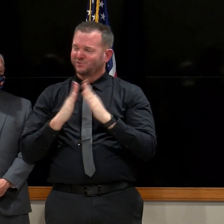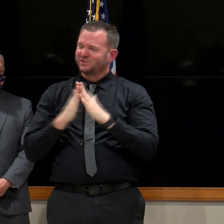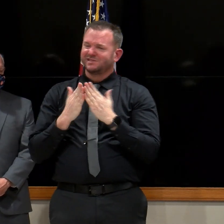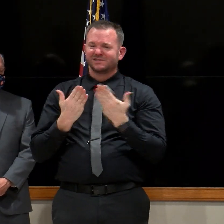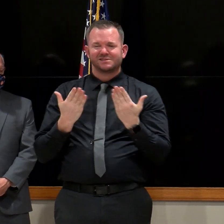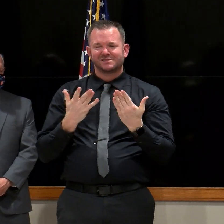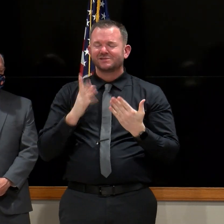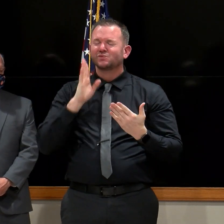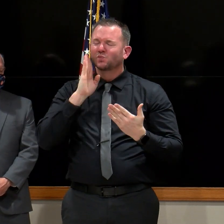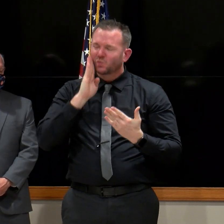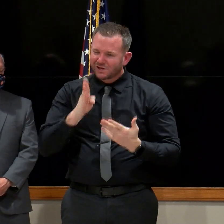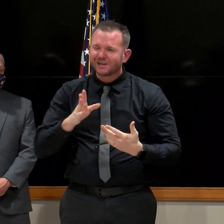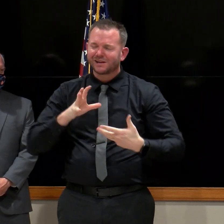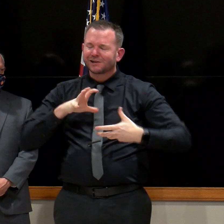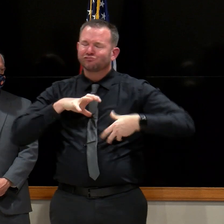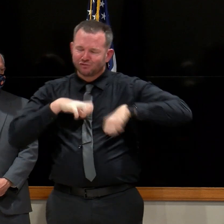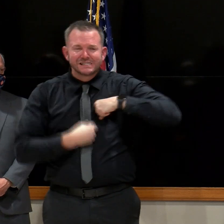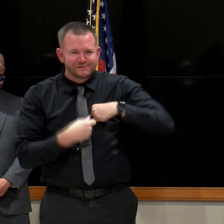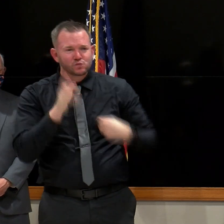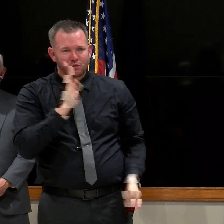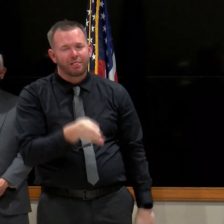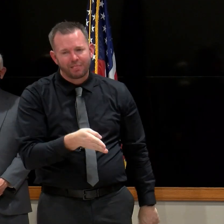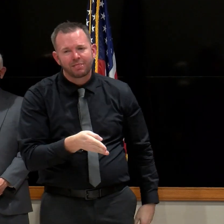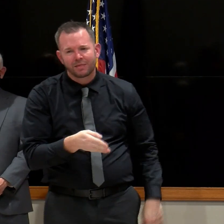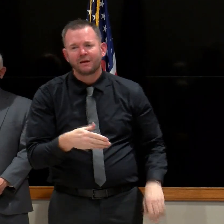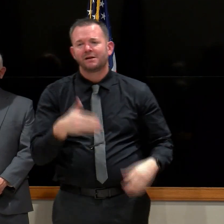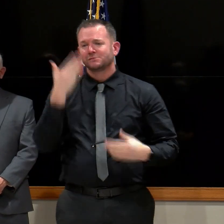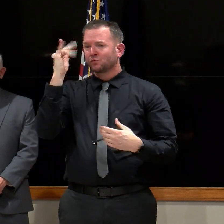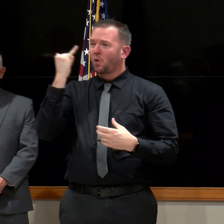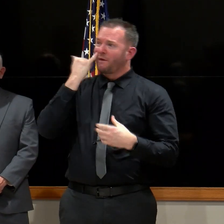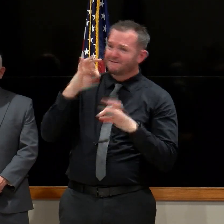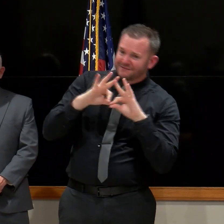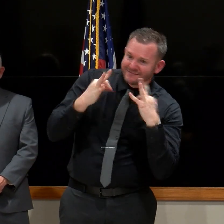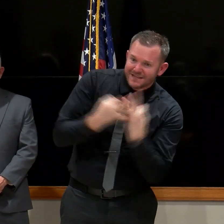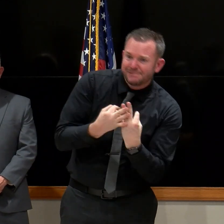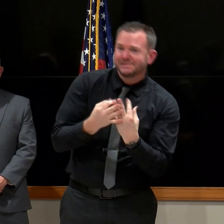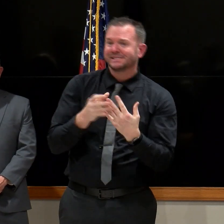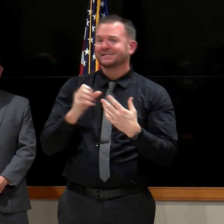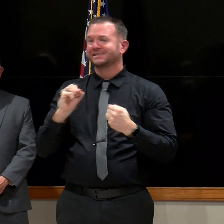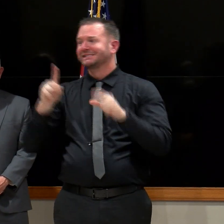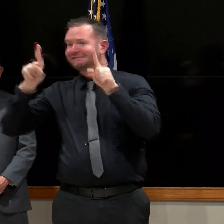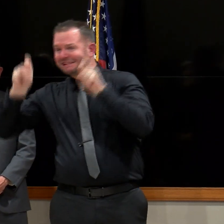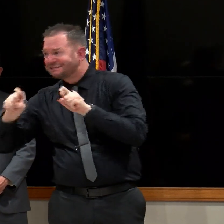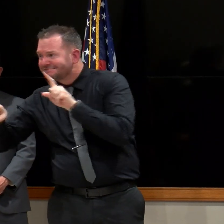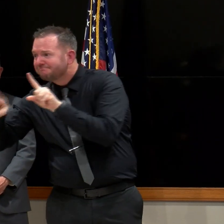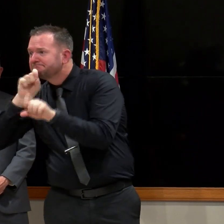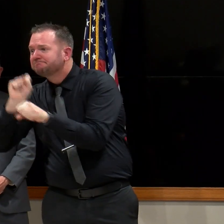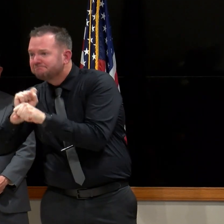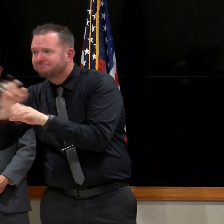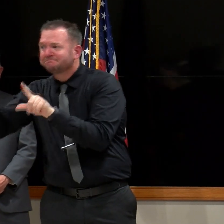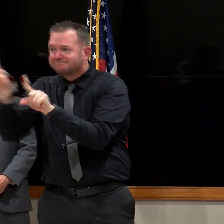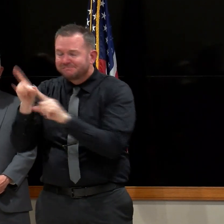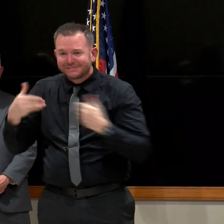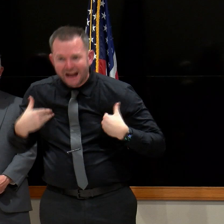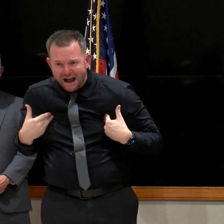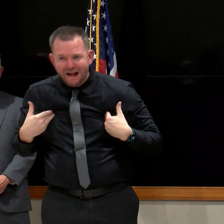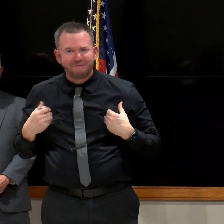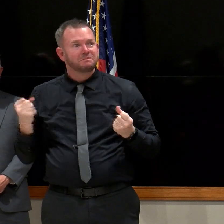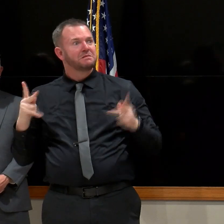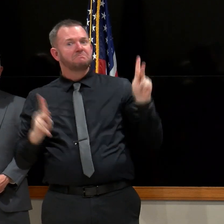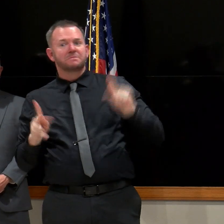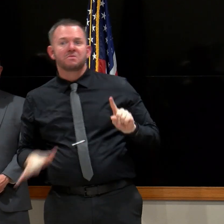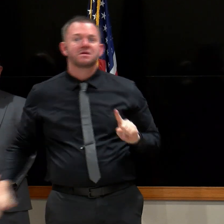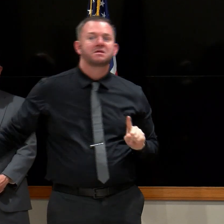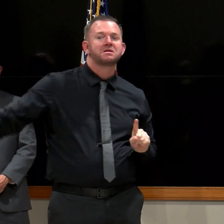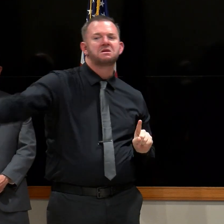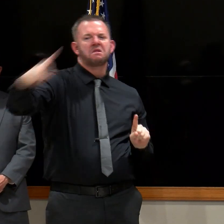are negative. Many people believe this is a loved one, they can come. But I think, as has